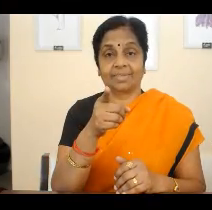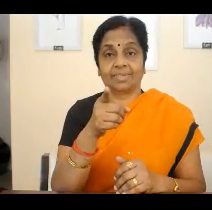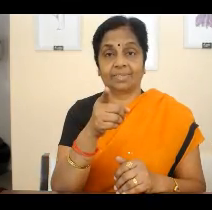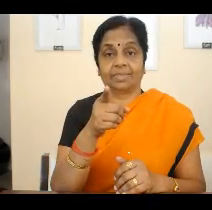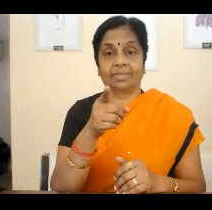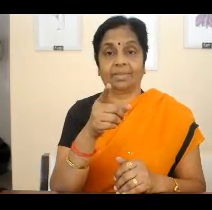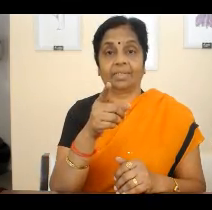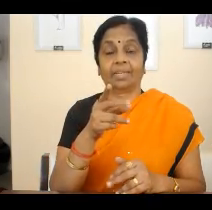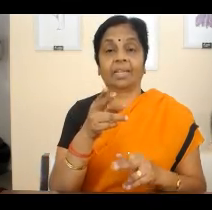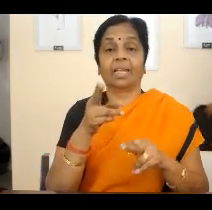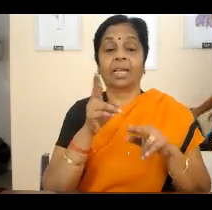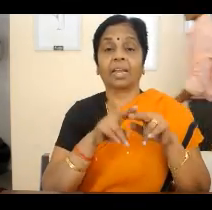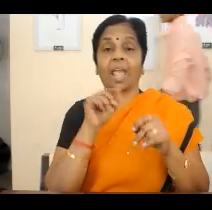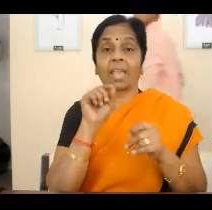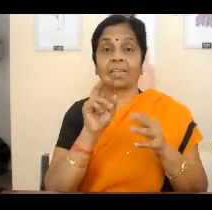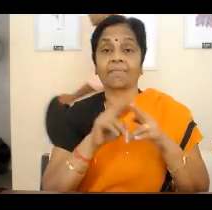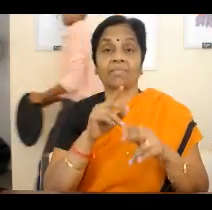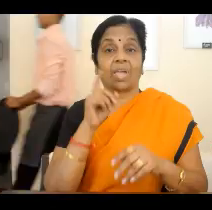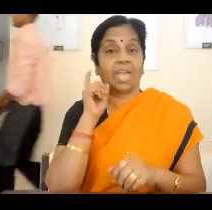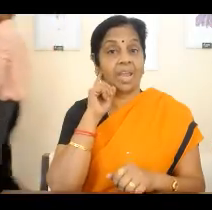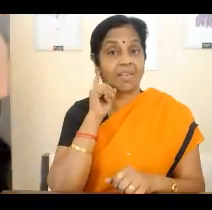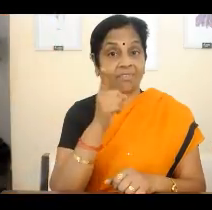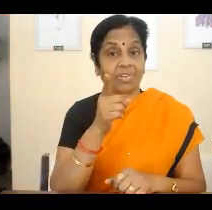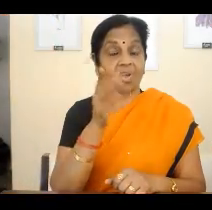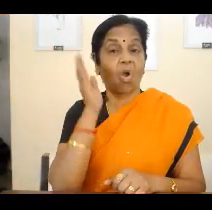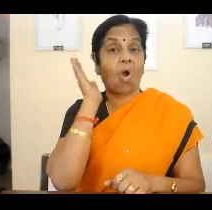like defining deafness, hard of hearing,